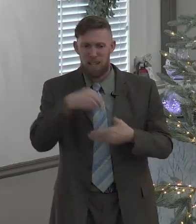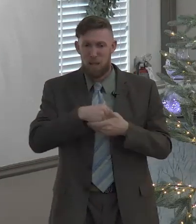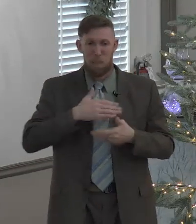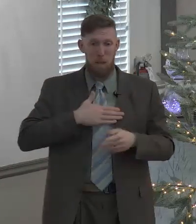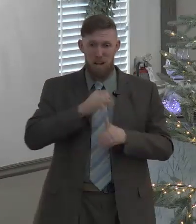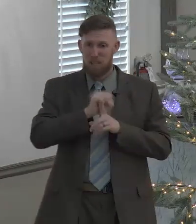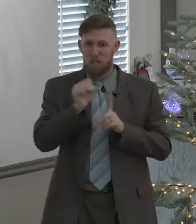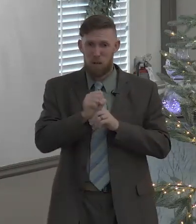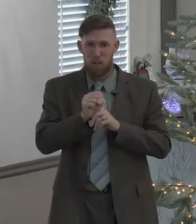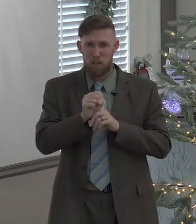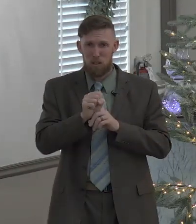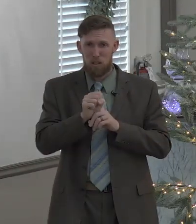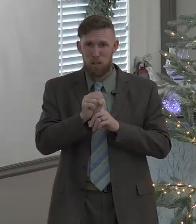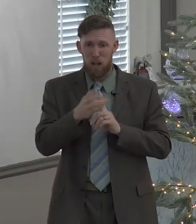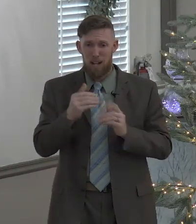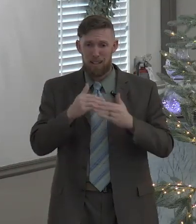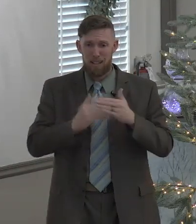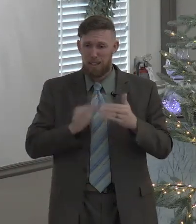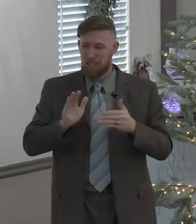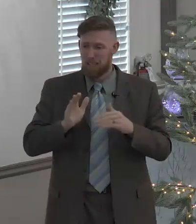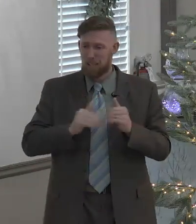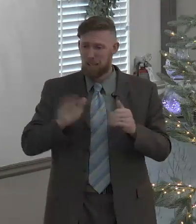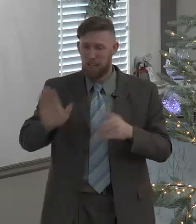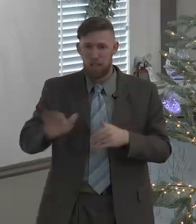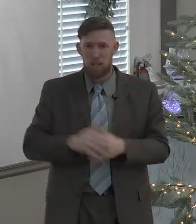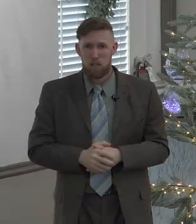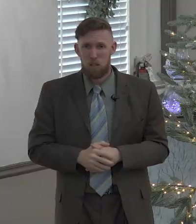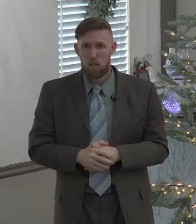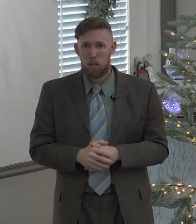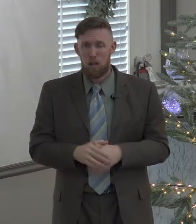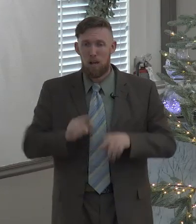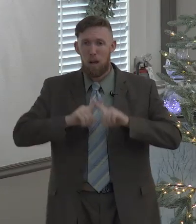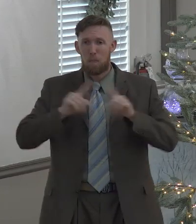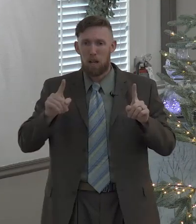I don't even know what to say in my own situation.